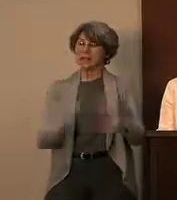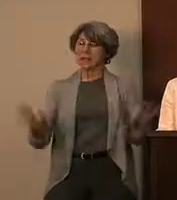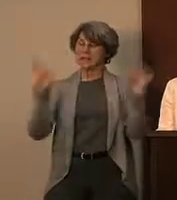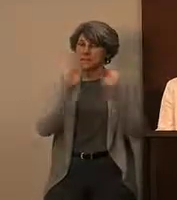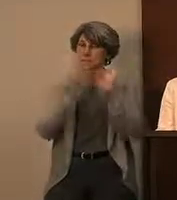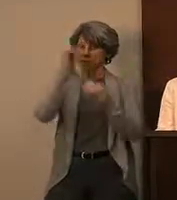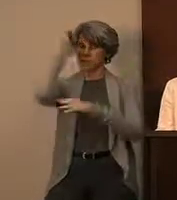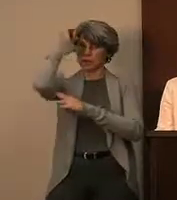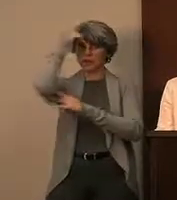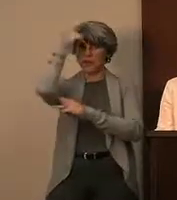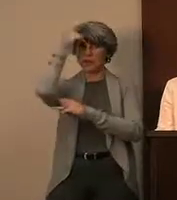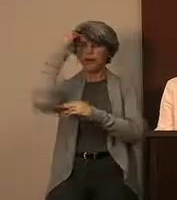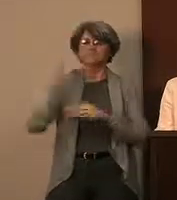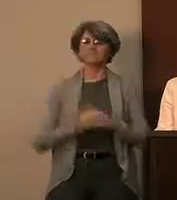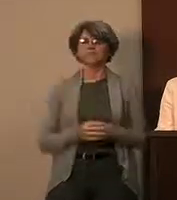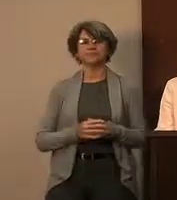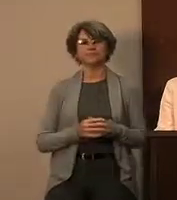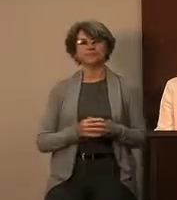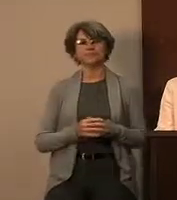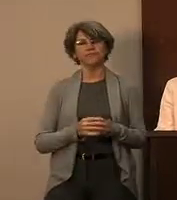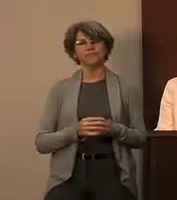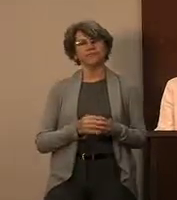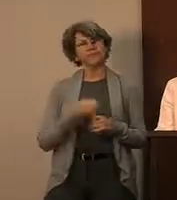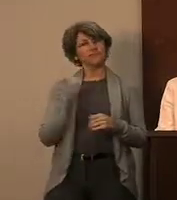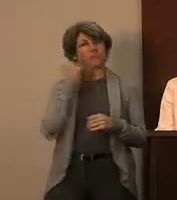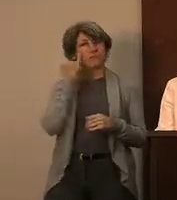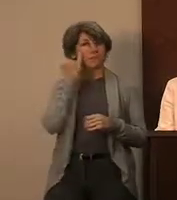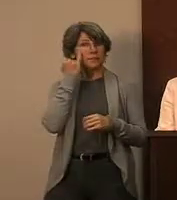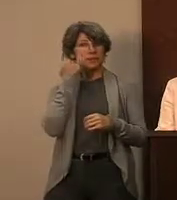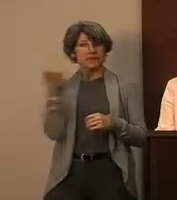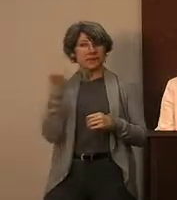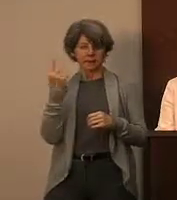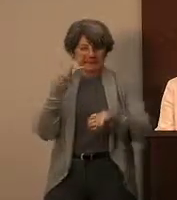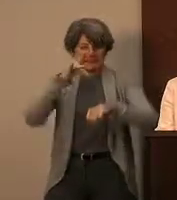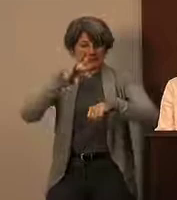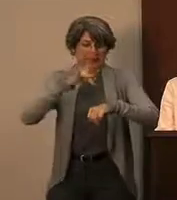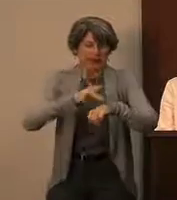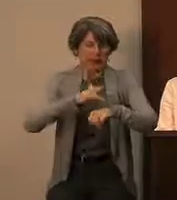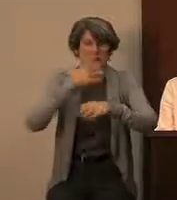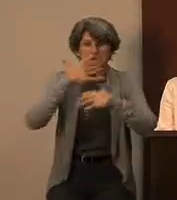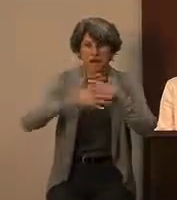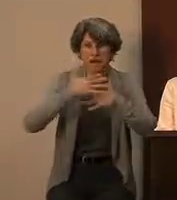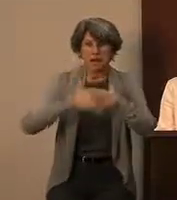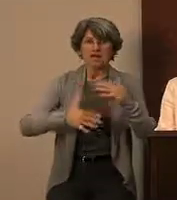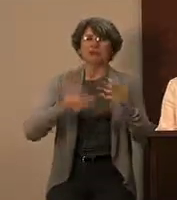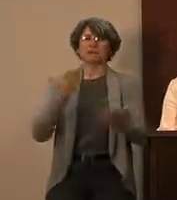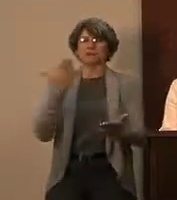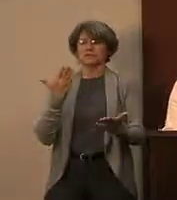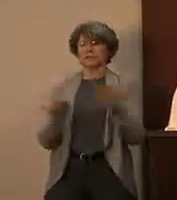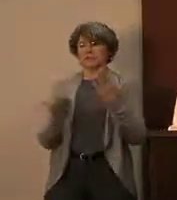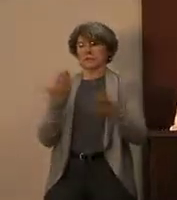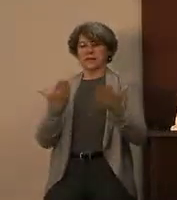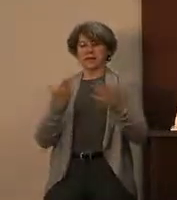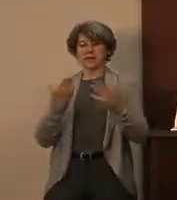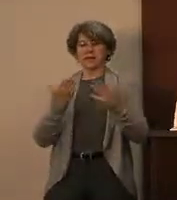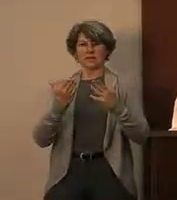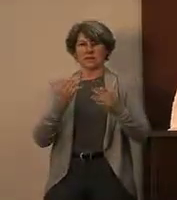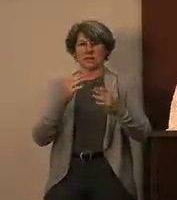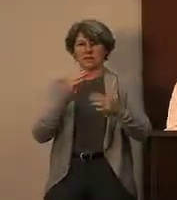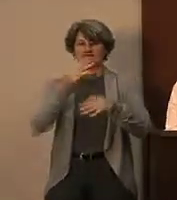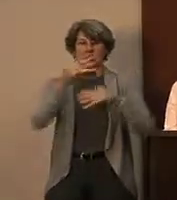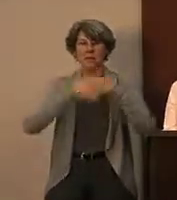to be remembered. If anybody may be in contact with blood, for example, there could be some type of splashing